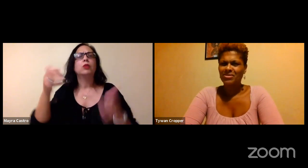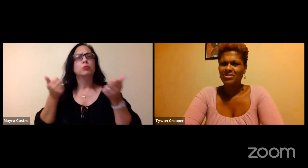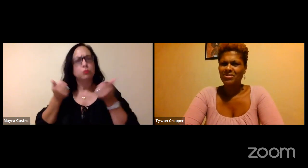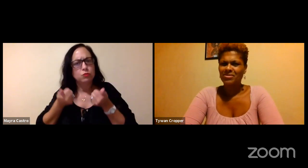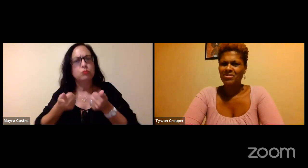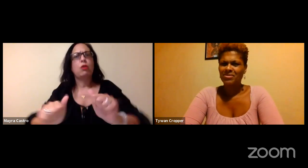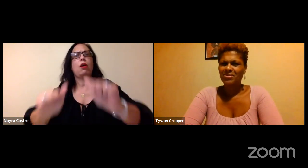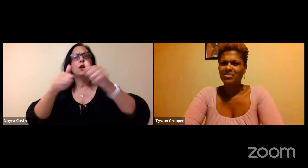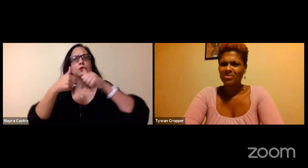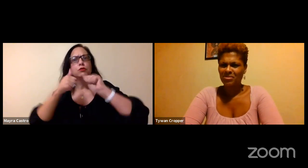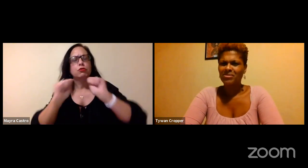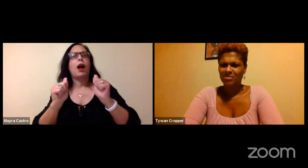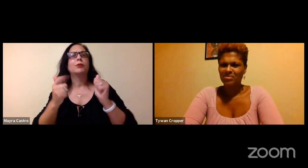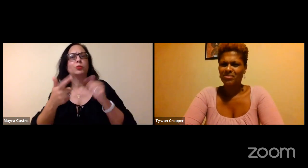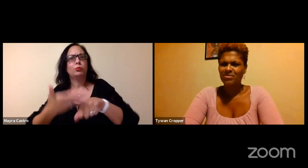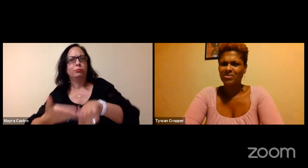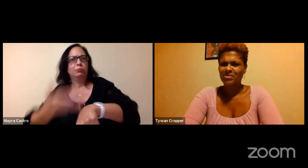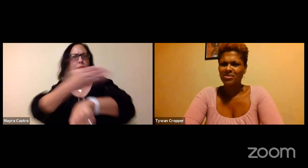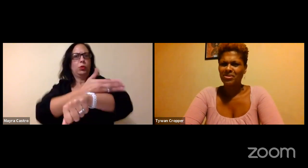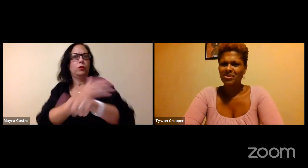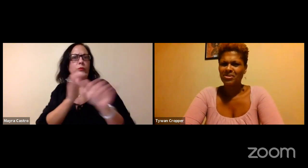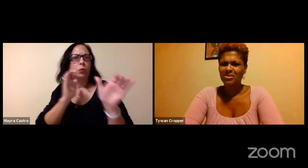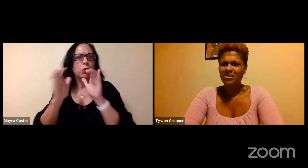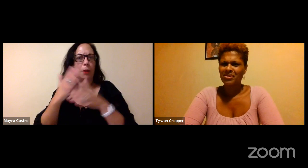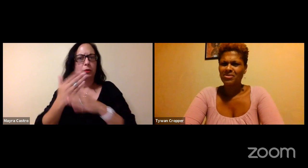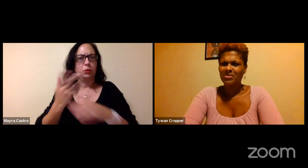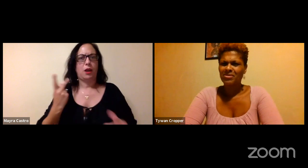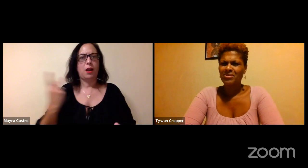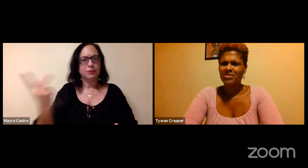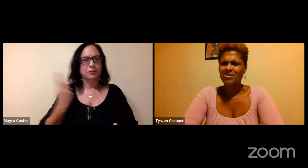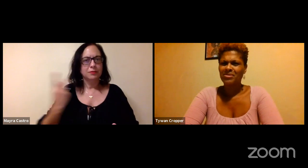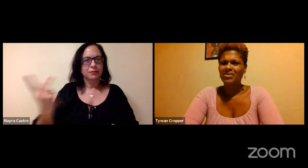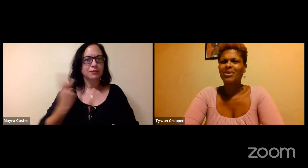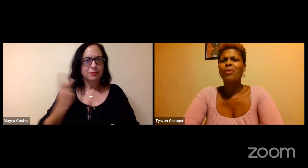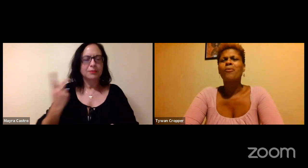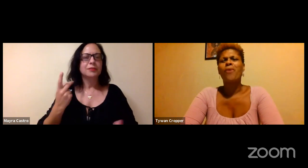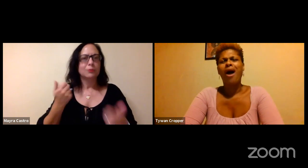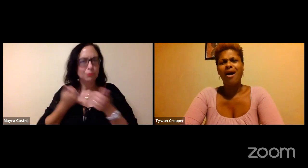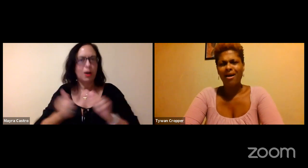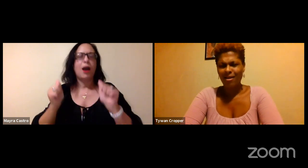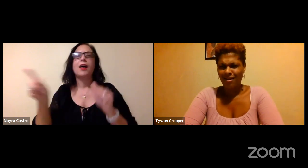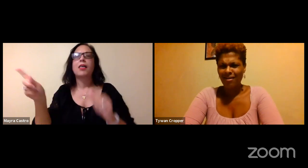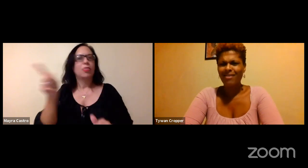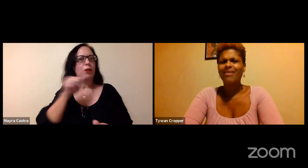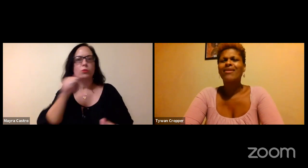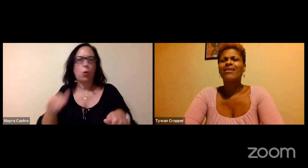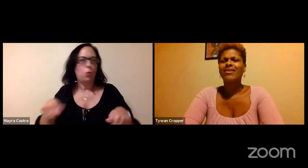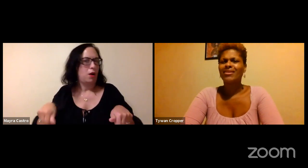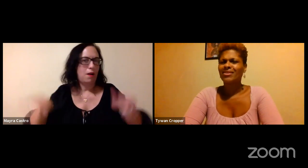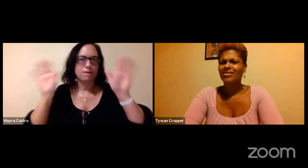as our language. Mom and Dad really did their best to try to communicate with me.